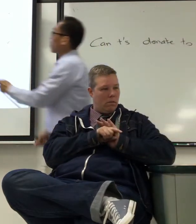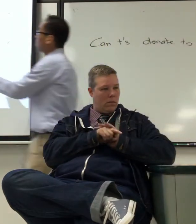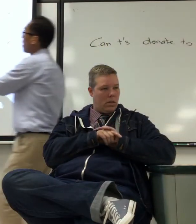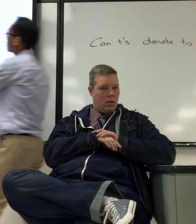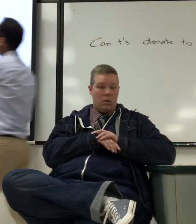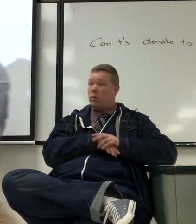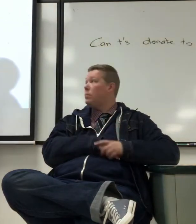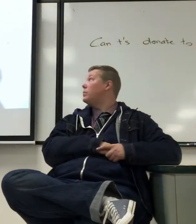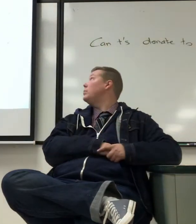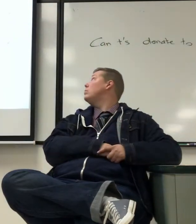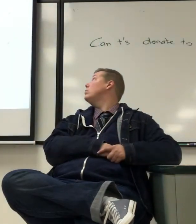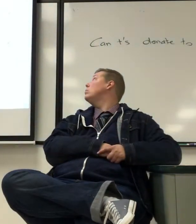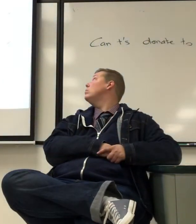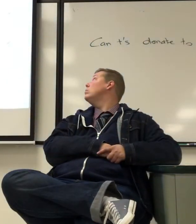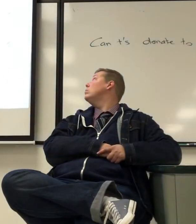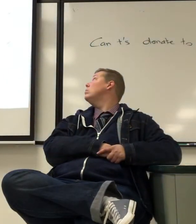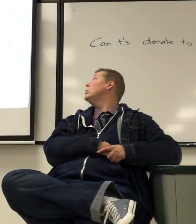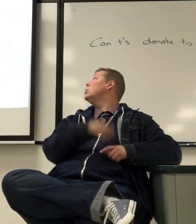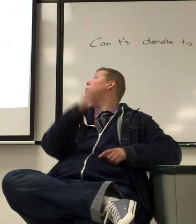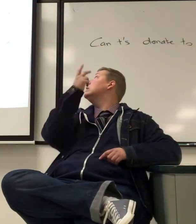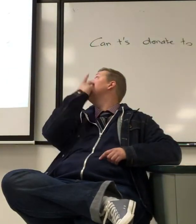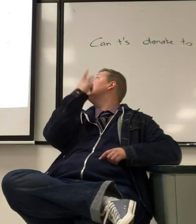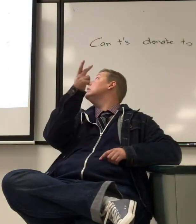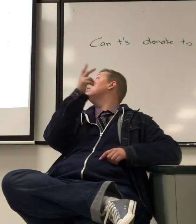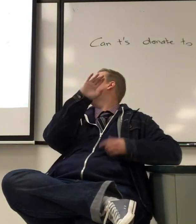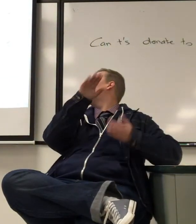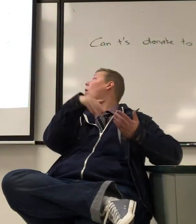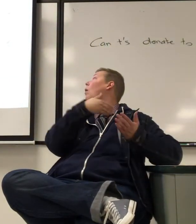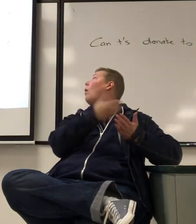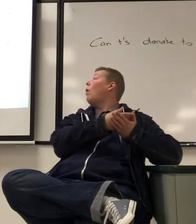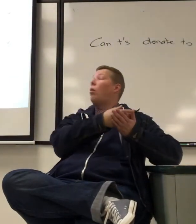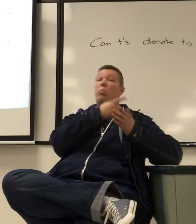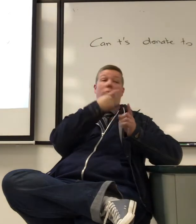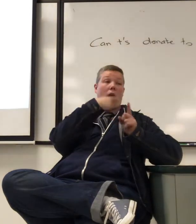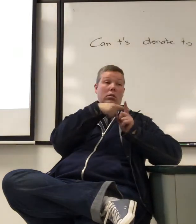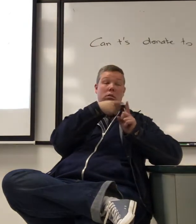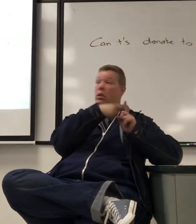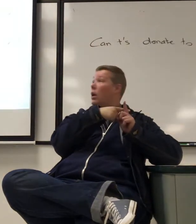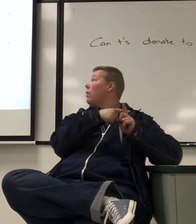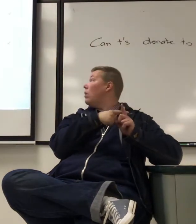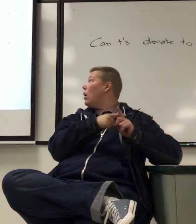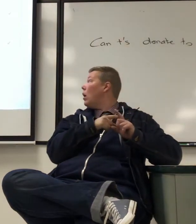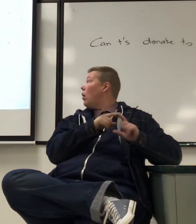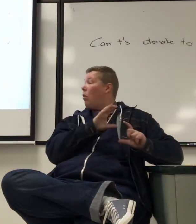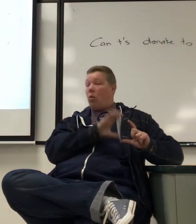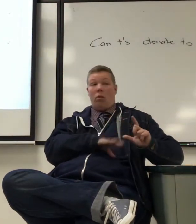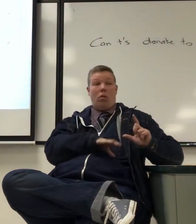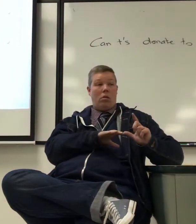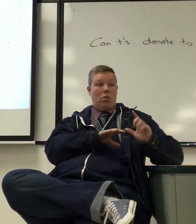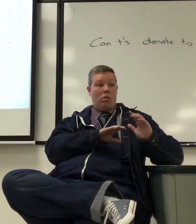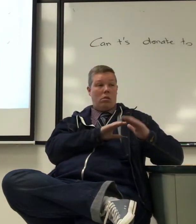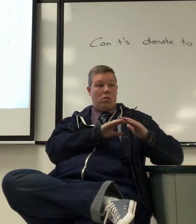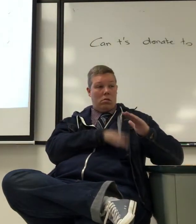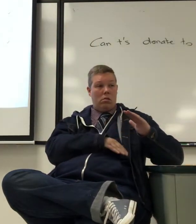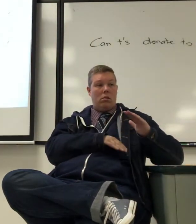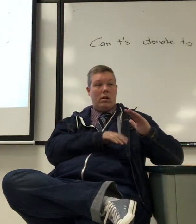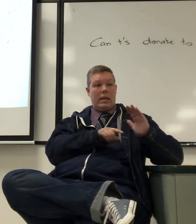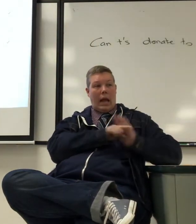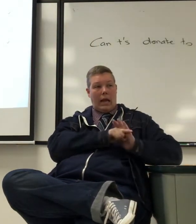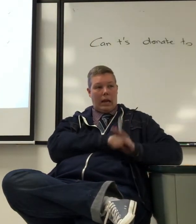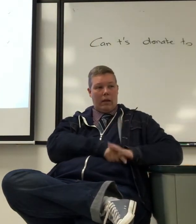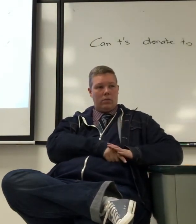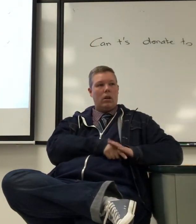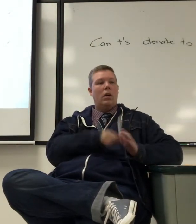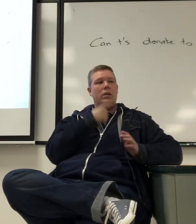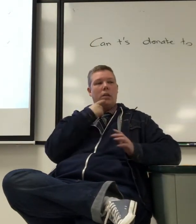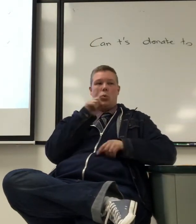Here are all the positives. Here are all the negatives. I see this big vacuum. No. But